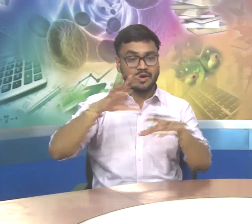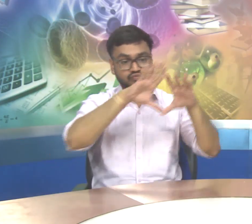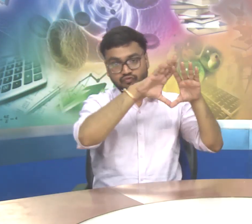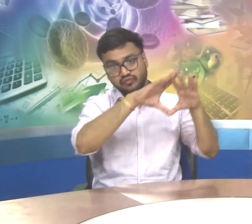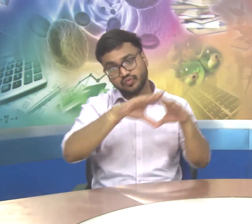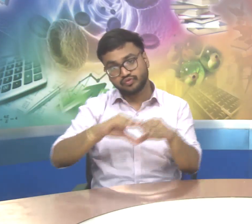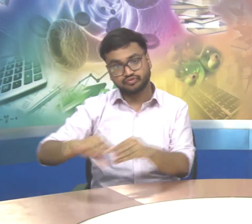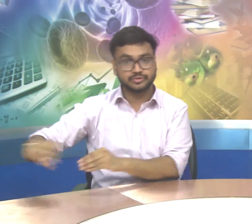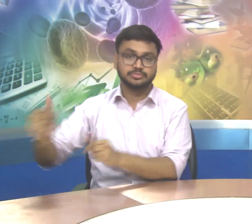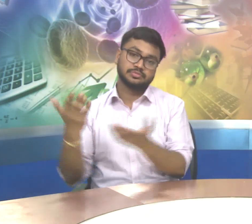purposes.